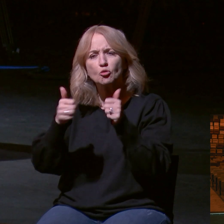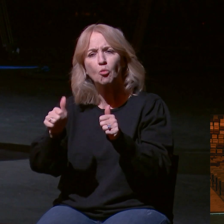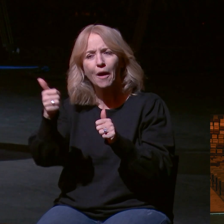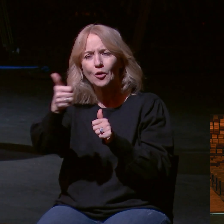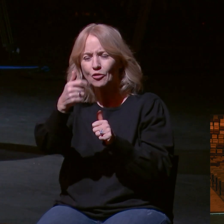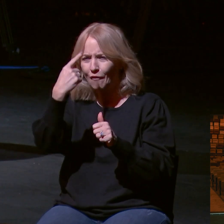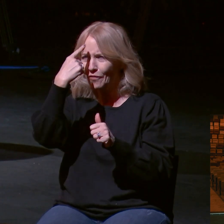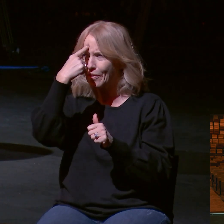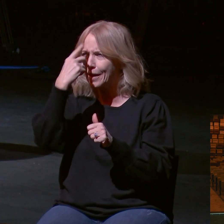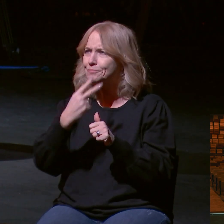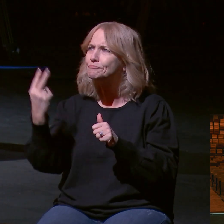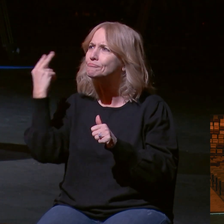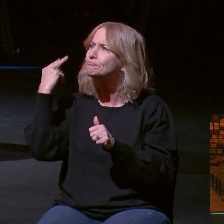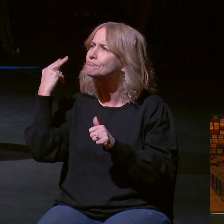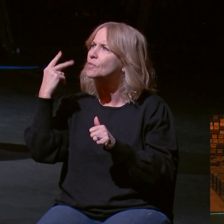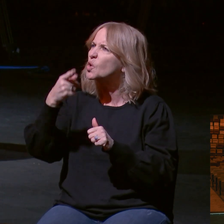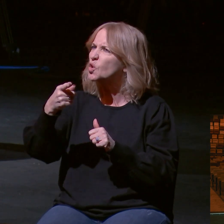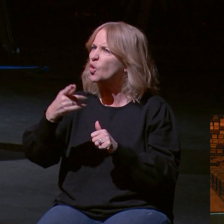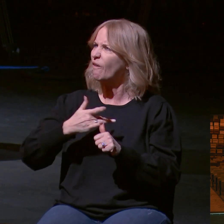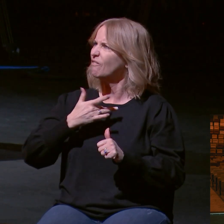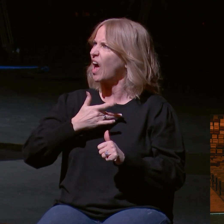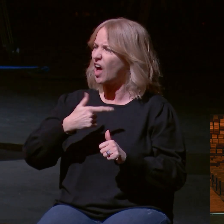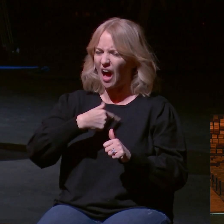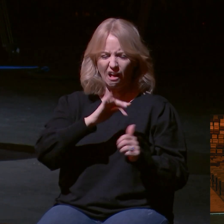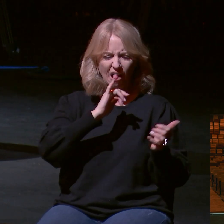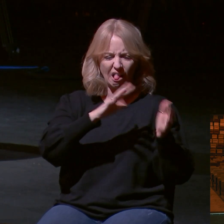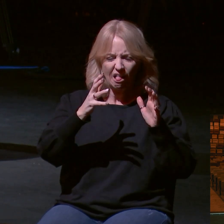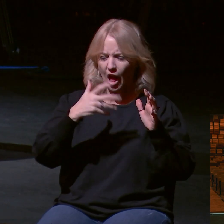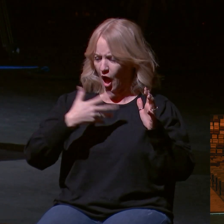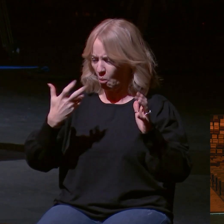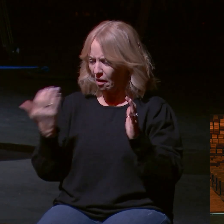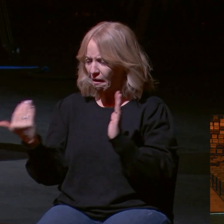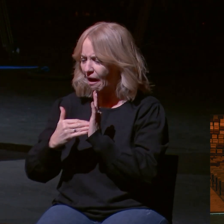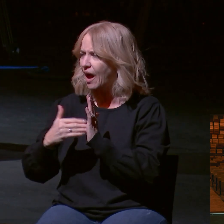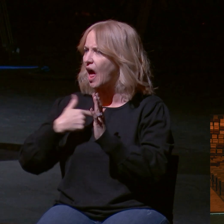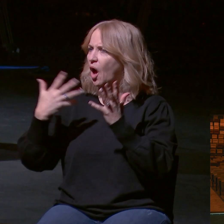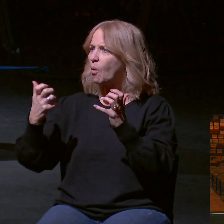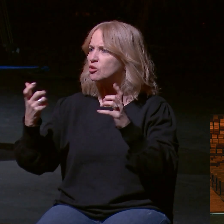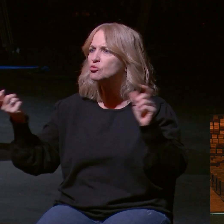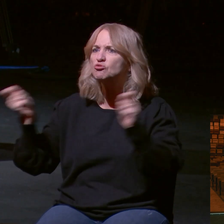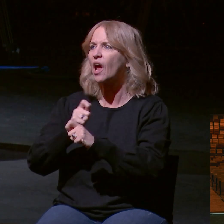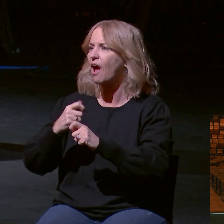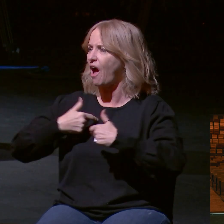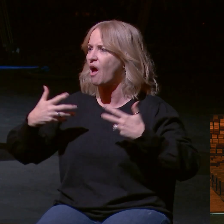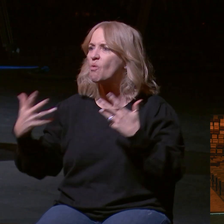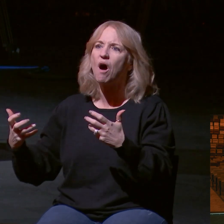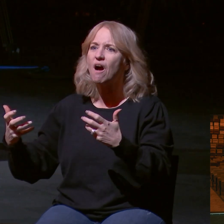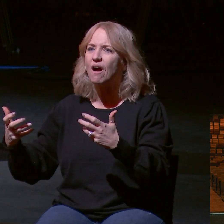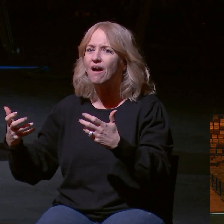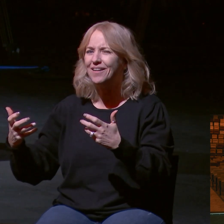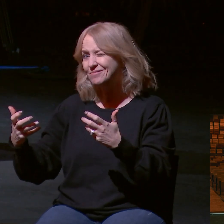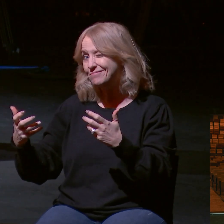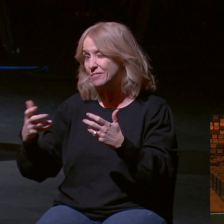when you thought to yourself, I want a do-over. I want another chance. I want redemption. Whether it's getting a bad grade